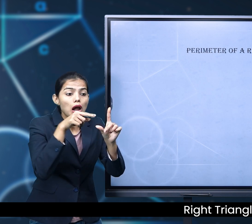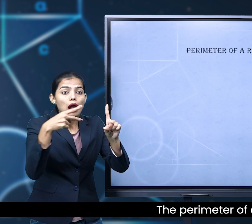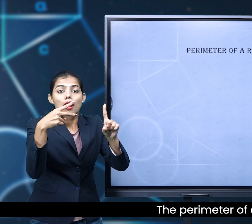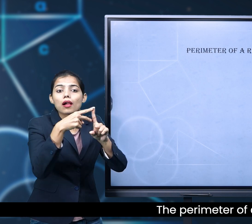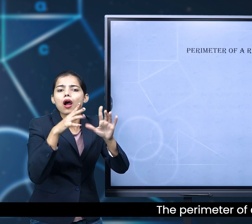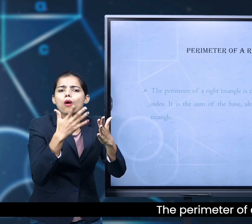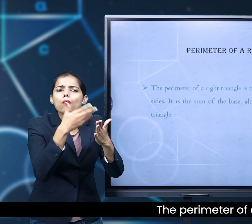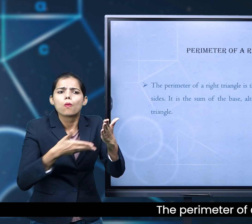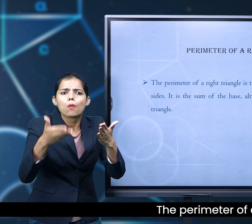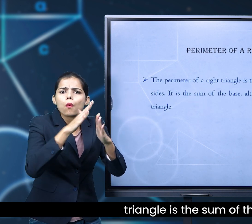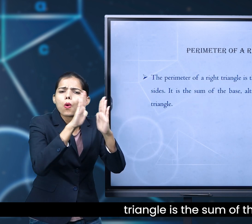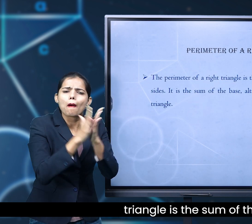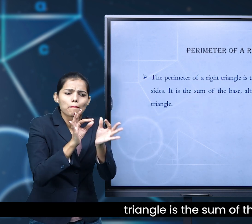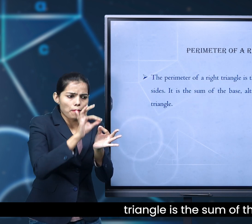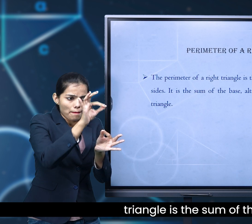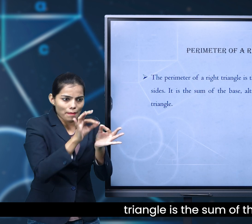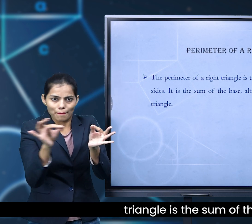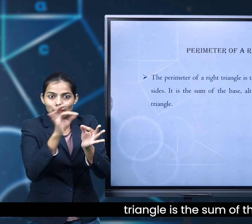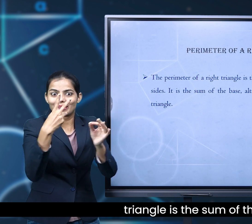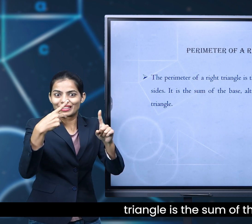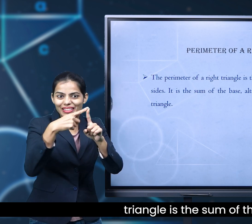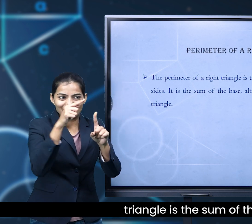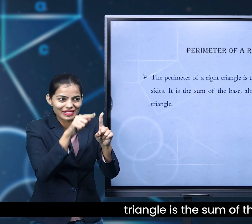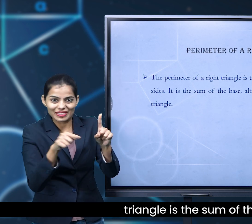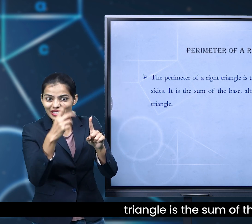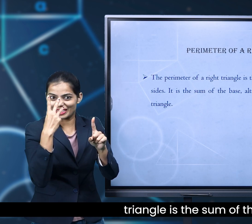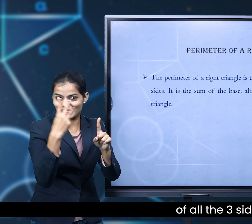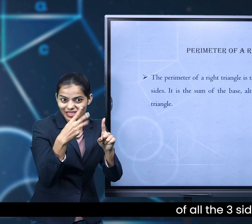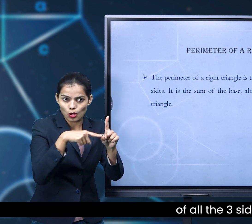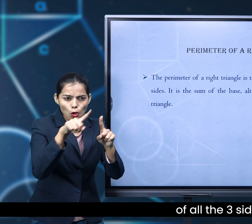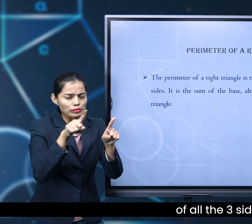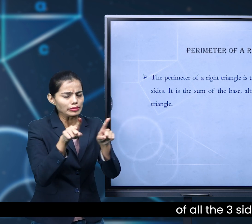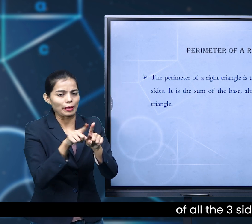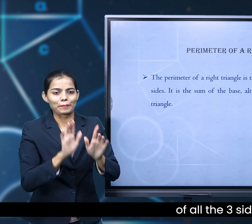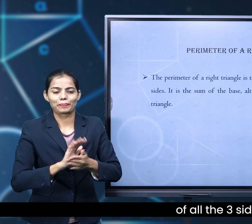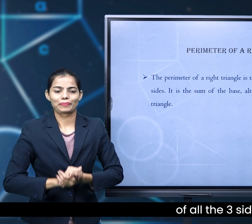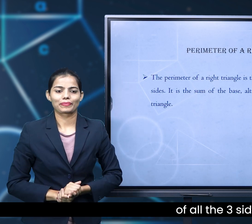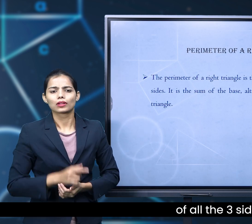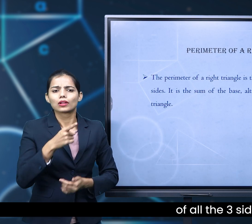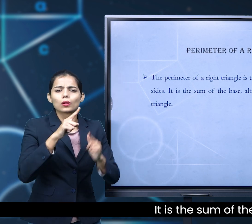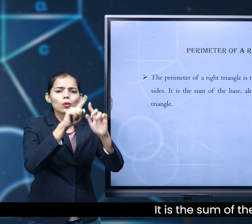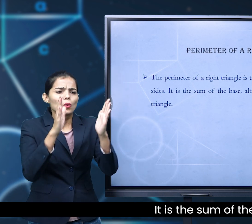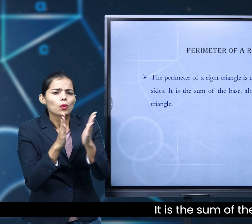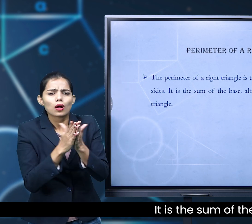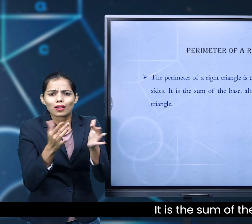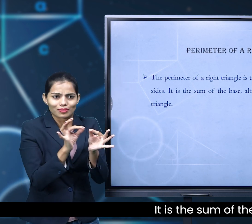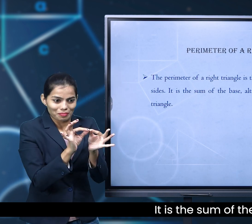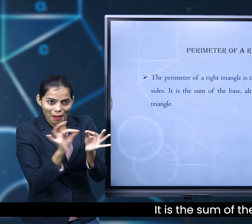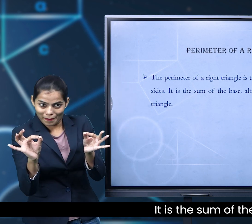The perimeter of a right triangle is the sum of the measures of all the three sides. It is the sum of the